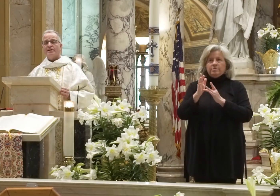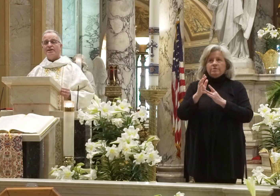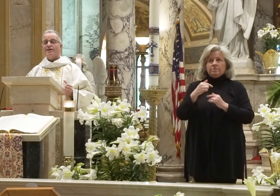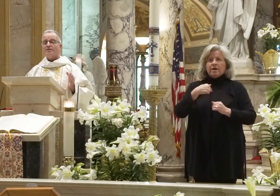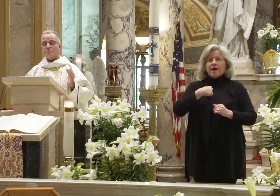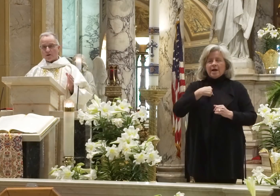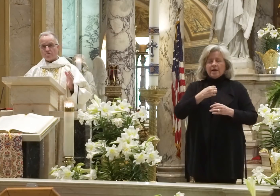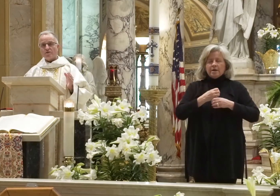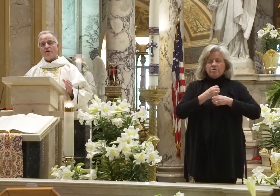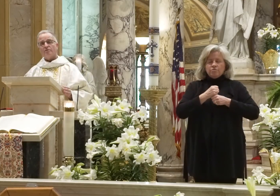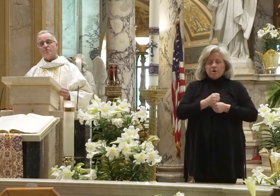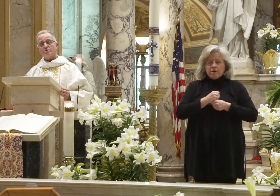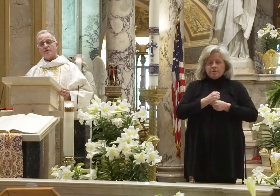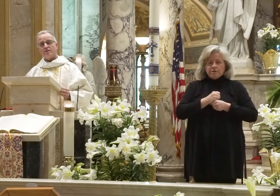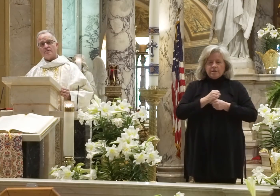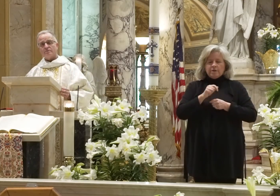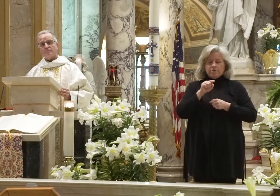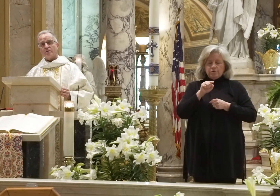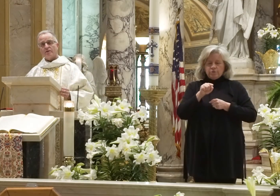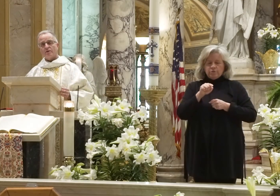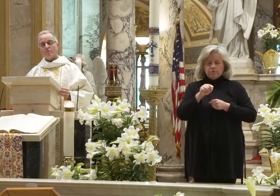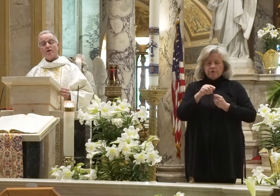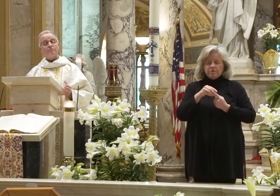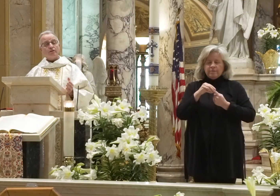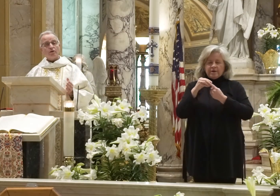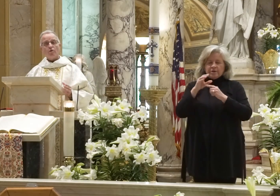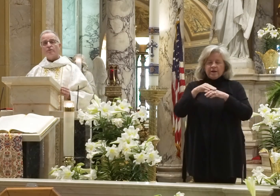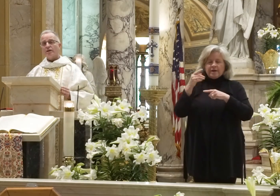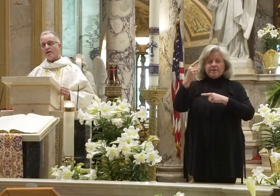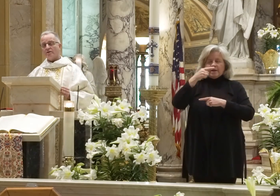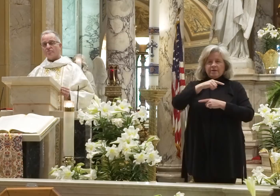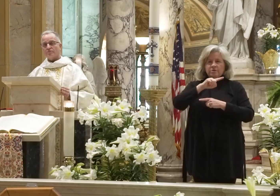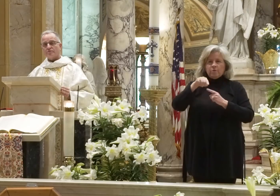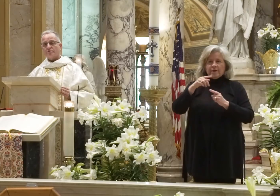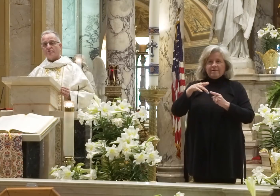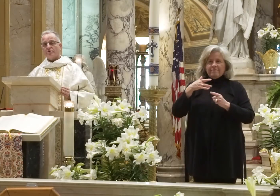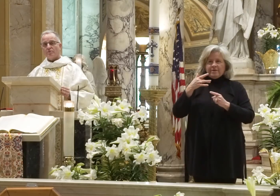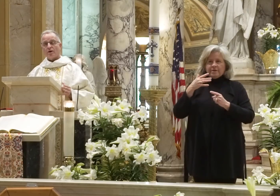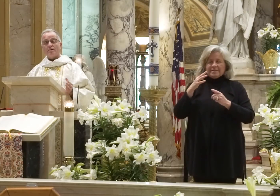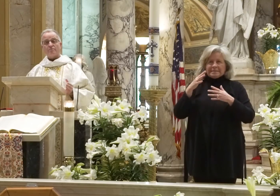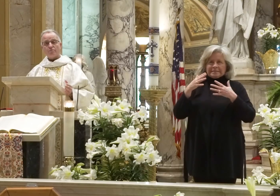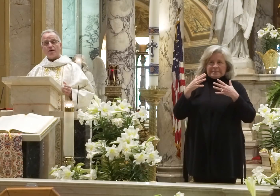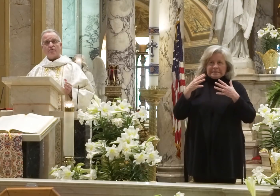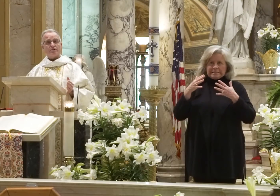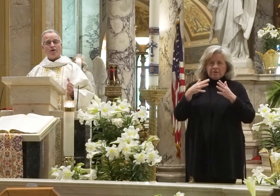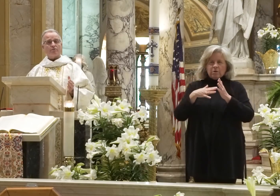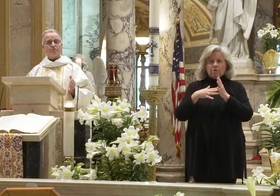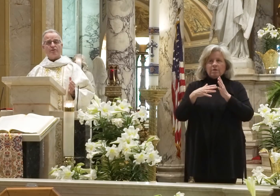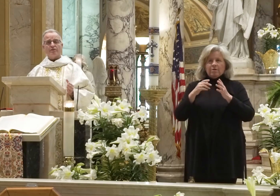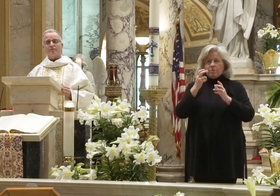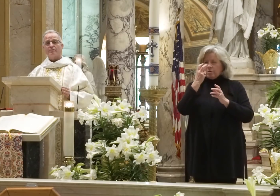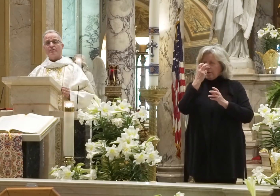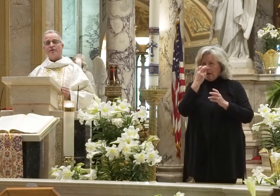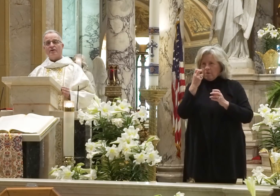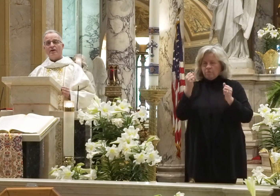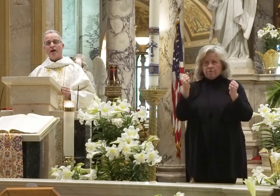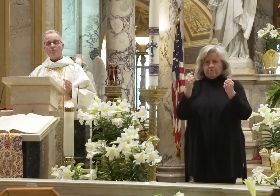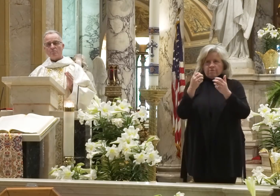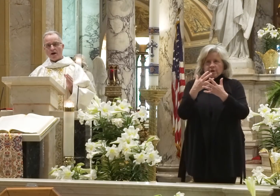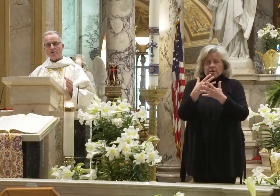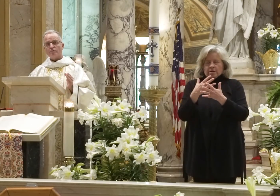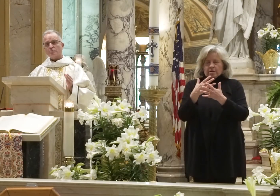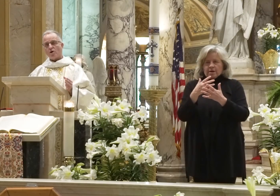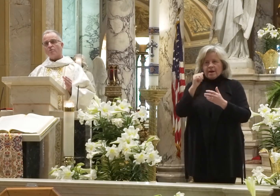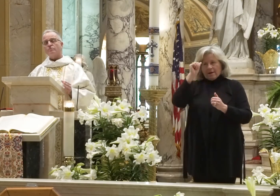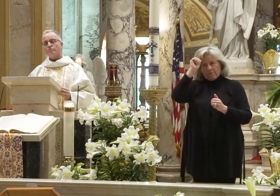you. Especially on those days when I'm feeling overly anxious, when I'm afraid or doubt or fear,